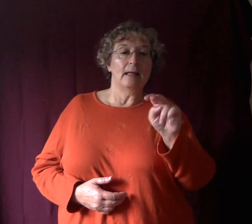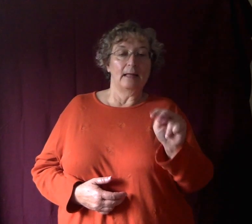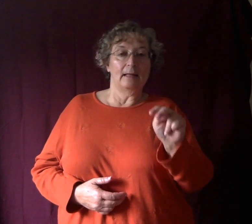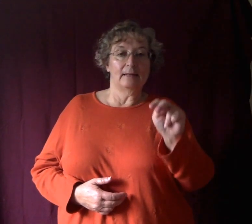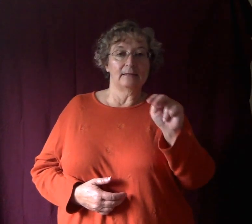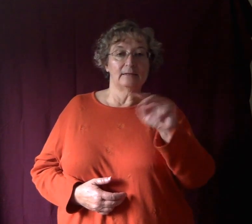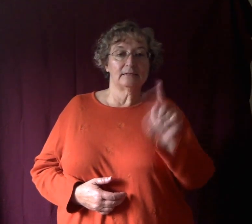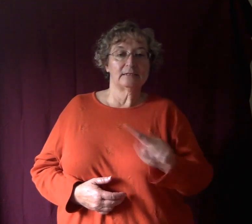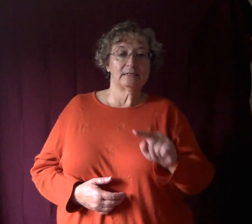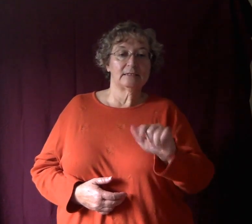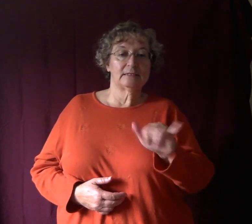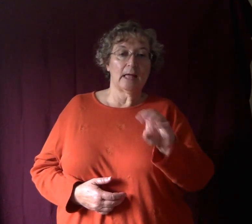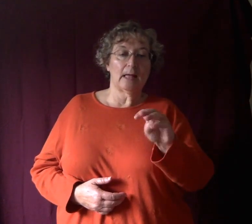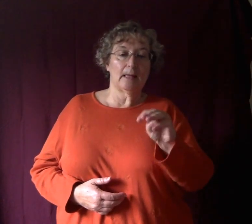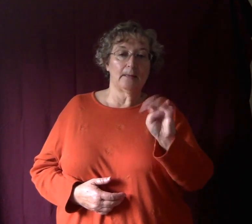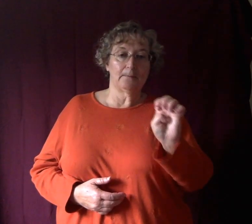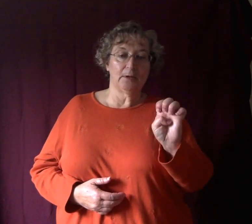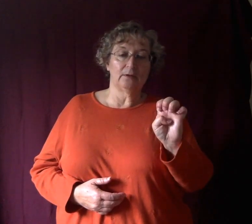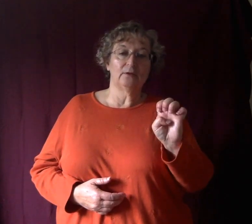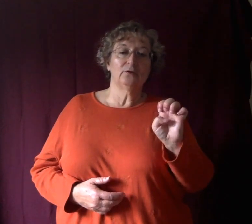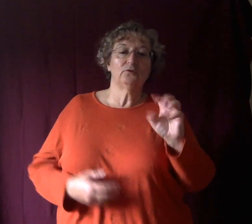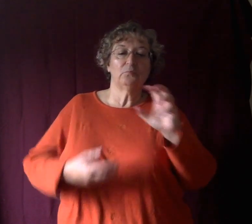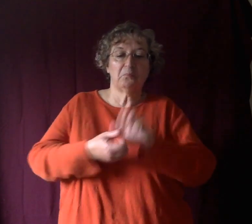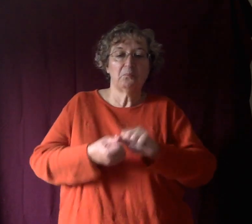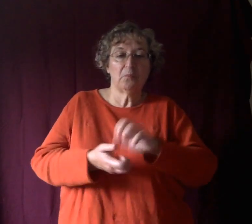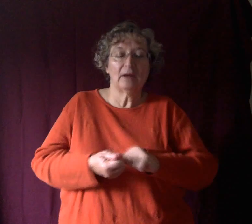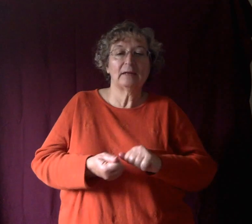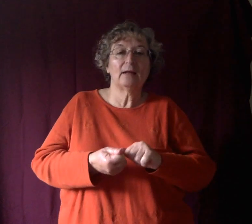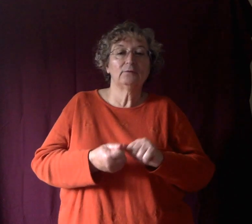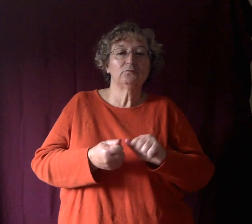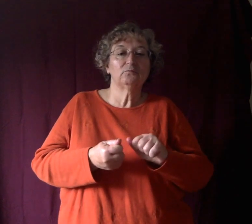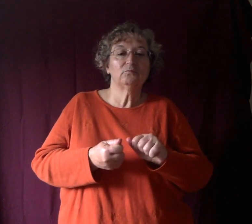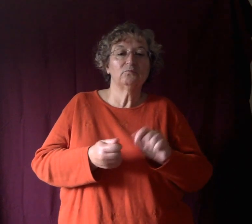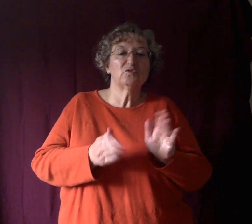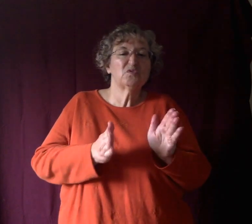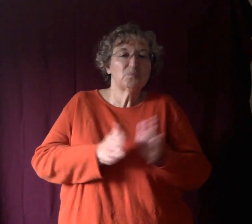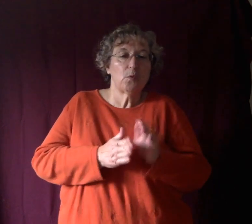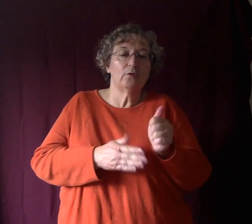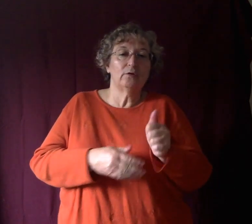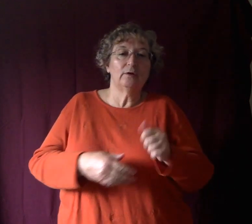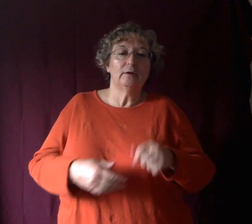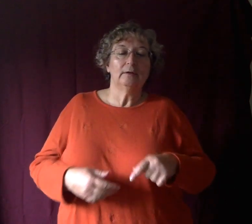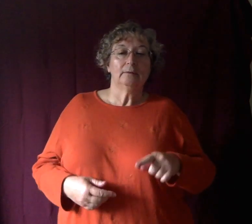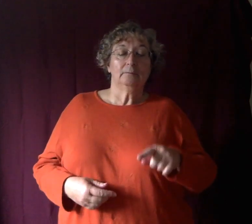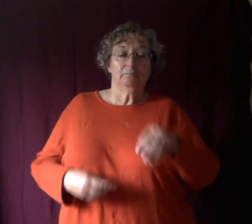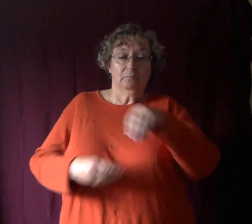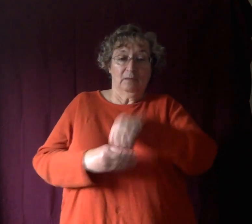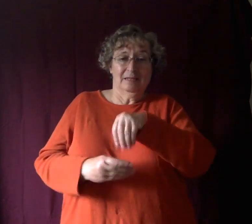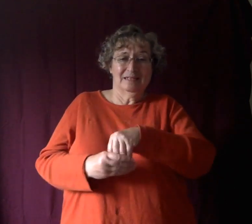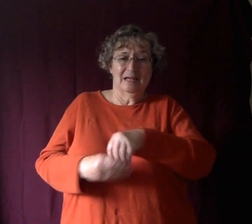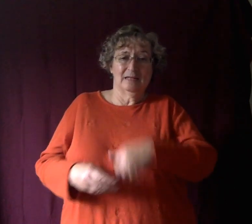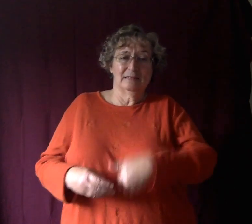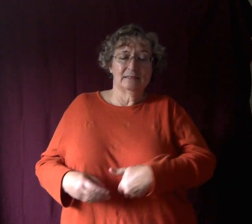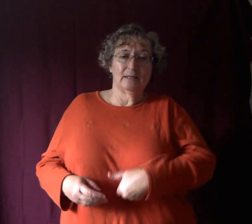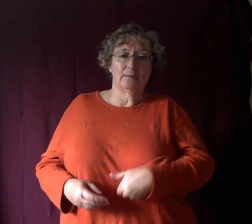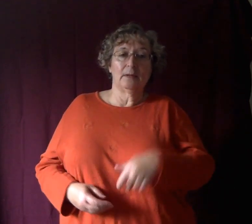start breaking proteins down into their smaller pieces. In the stomach, pepsin will break proteins into